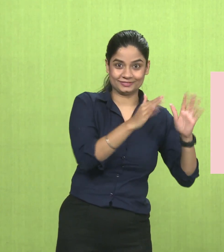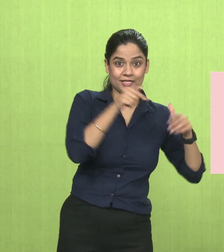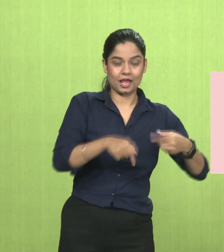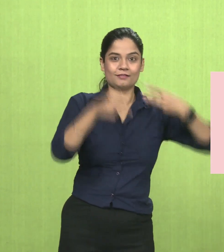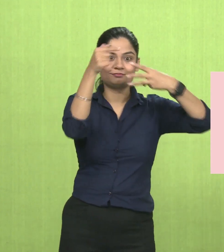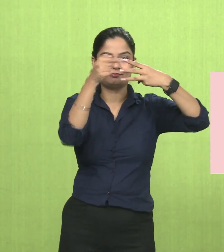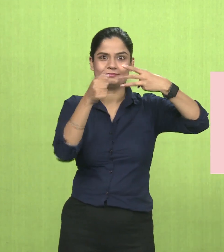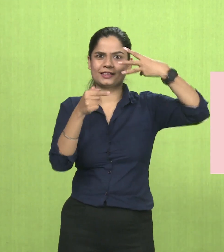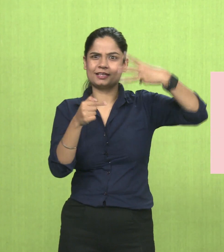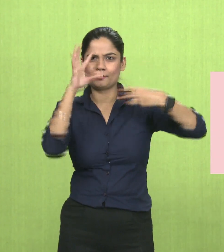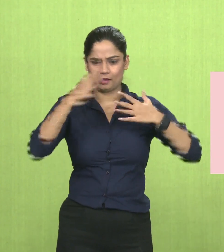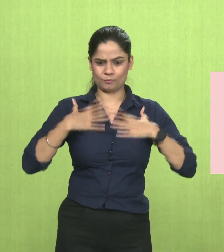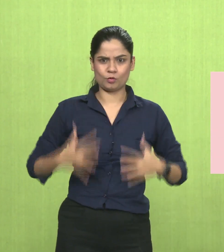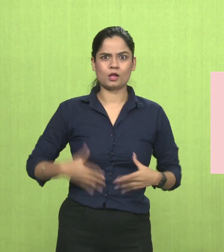Fever is done. Now let's come to